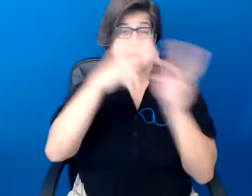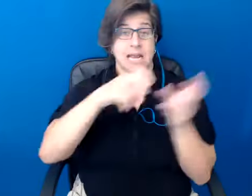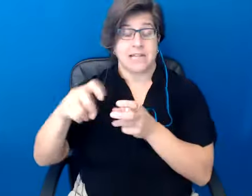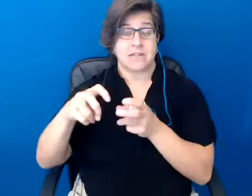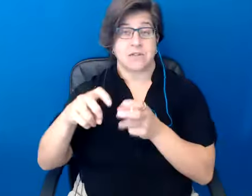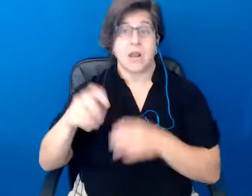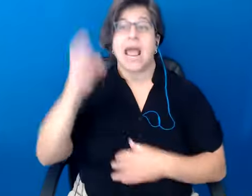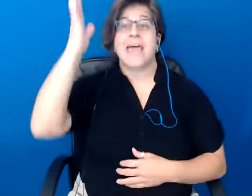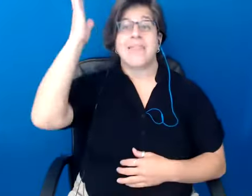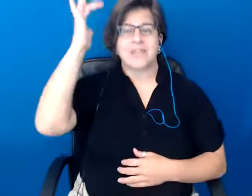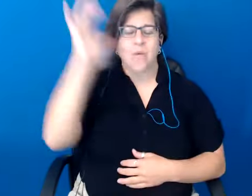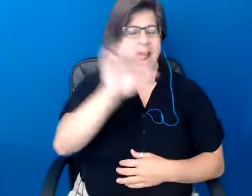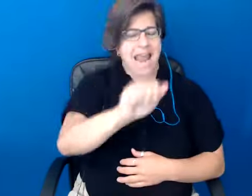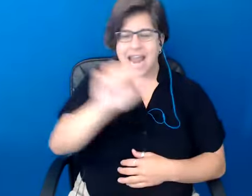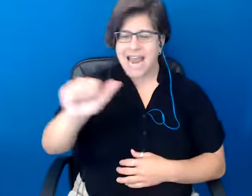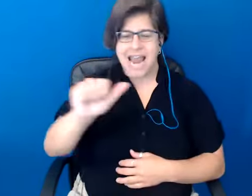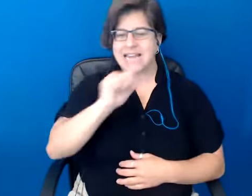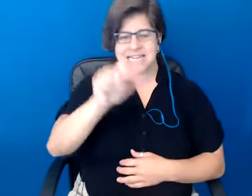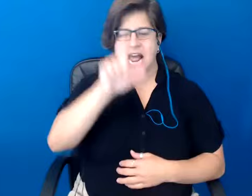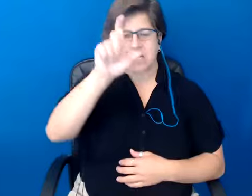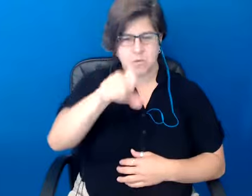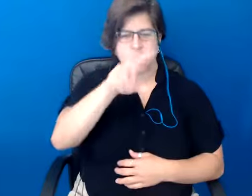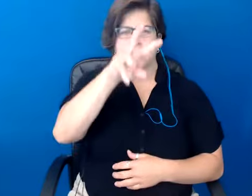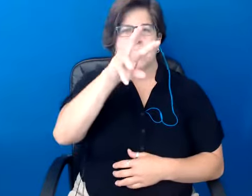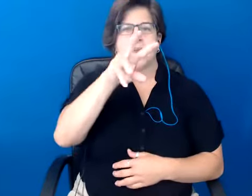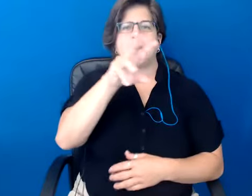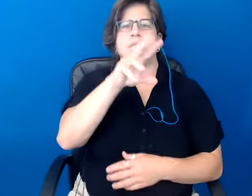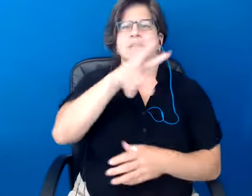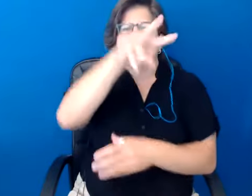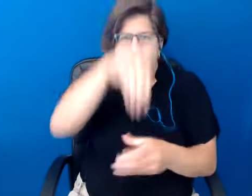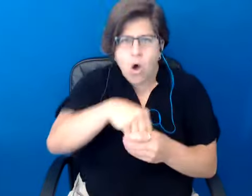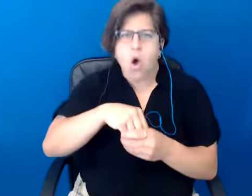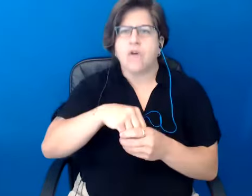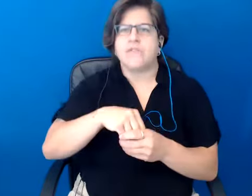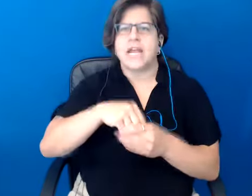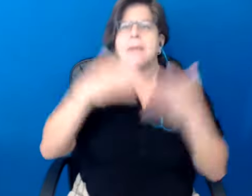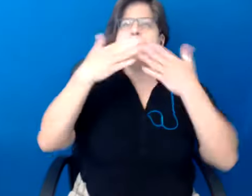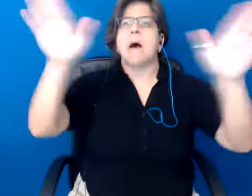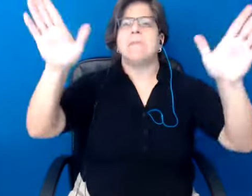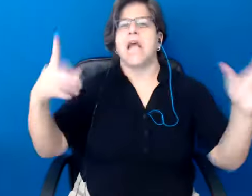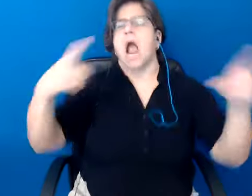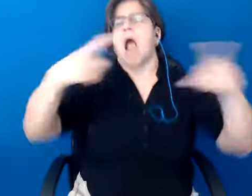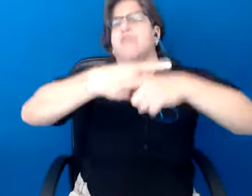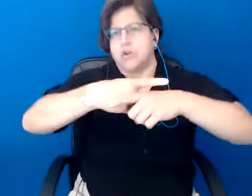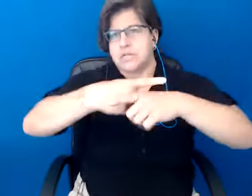play. AA has no opinion on outside issues, hence the AA name ought never to be drawn into